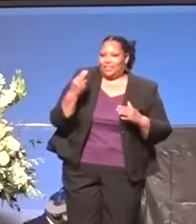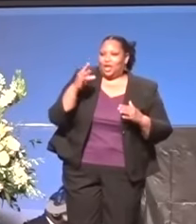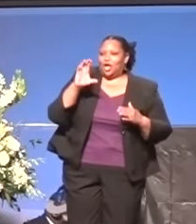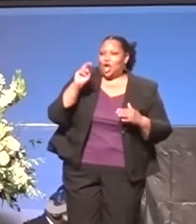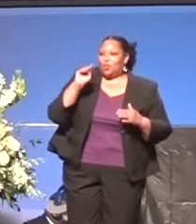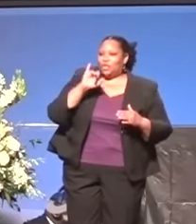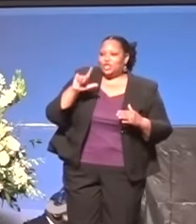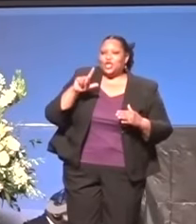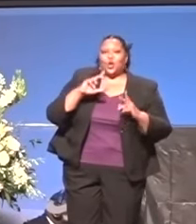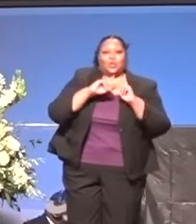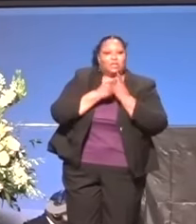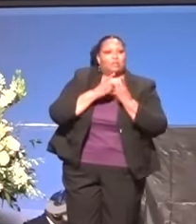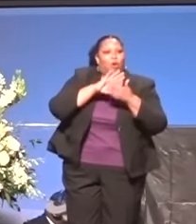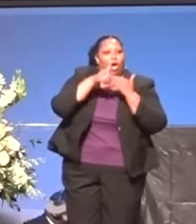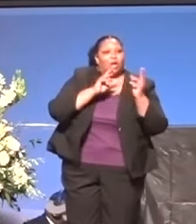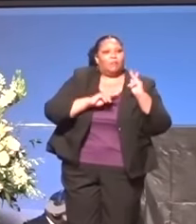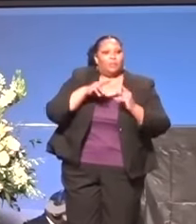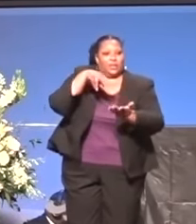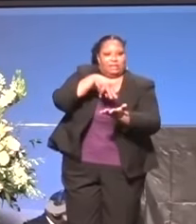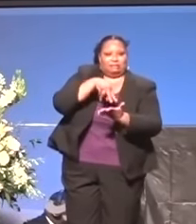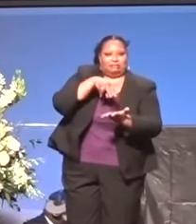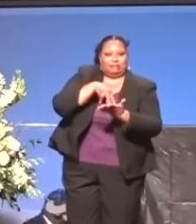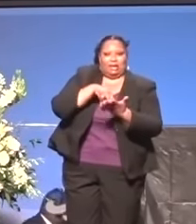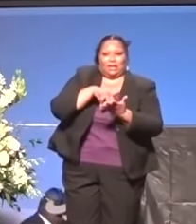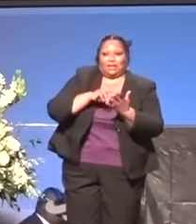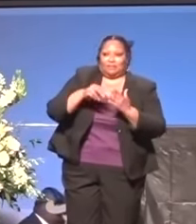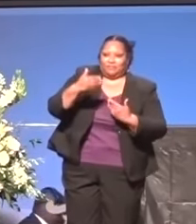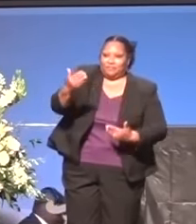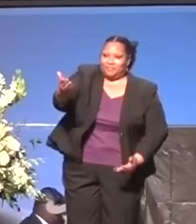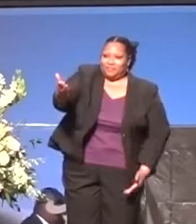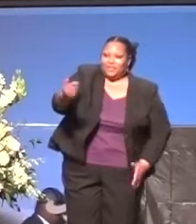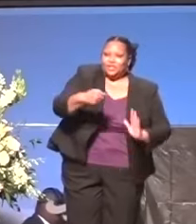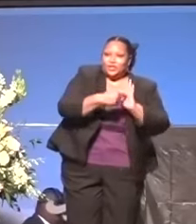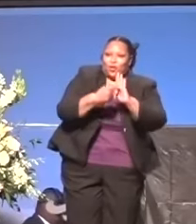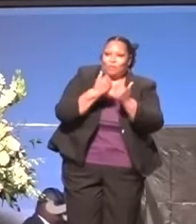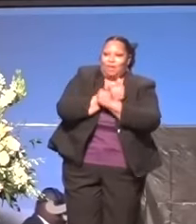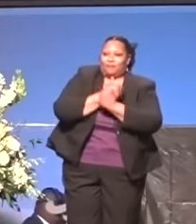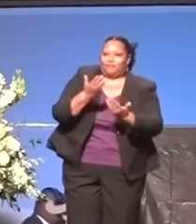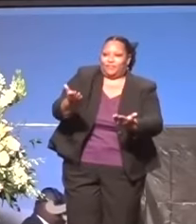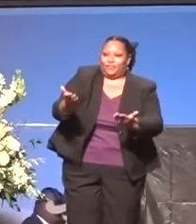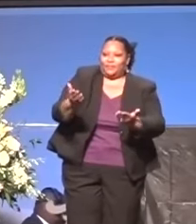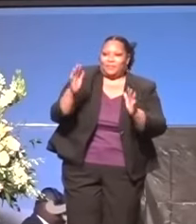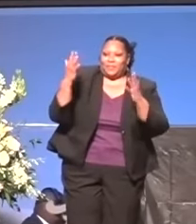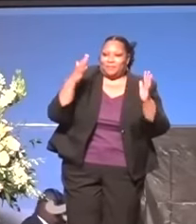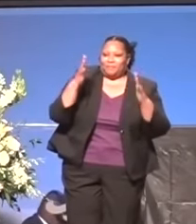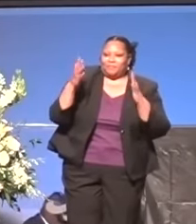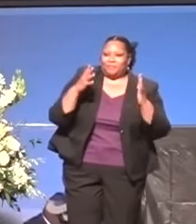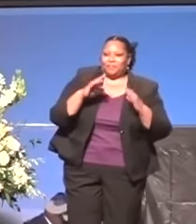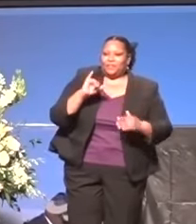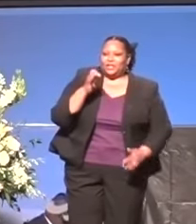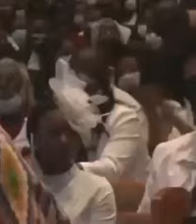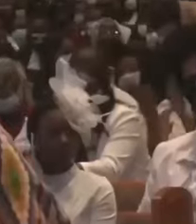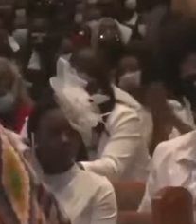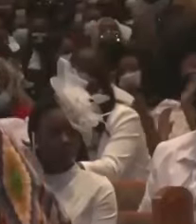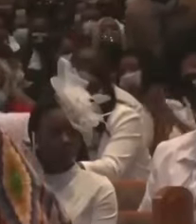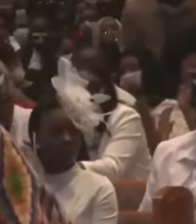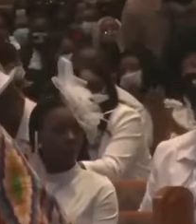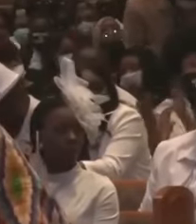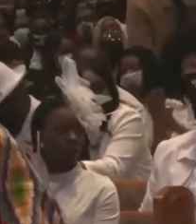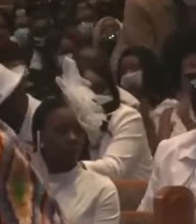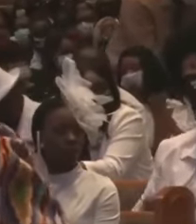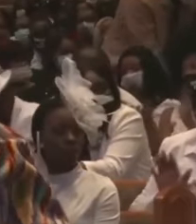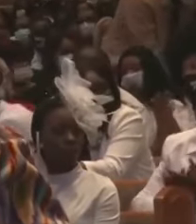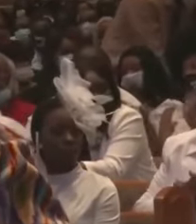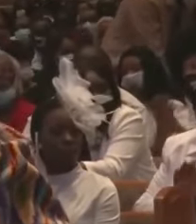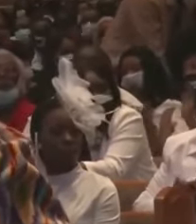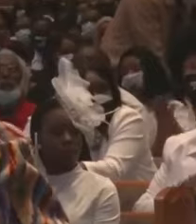all of the Congress people who are here to stand. Please show them some love. My colleague Jackson Lee is here.